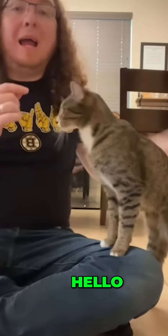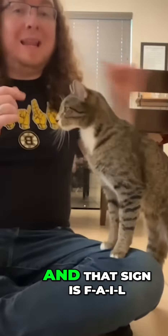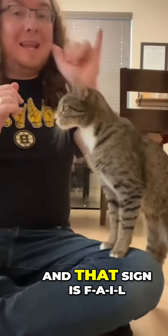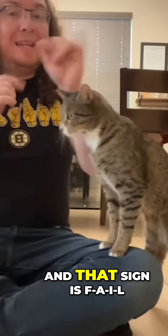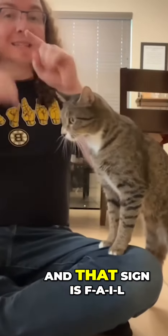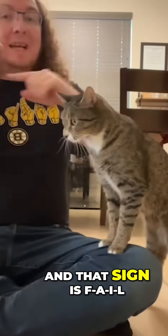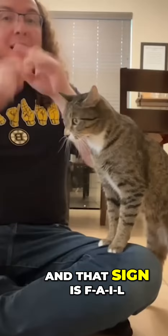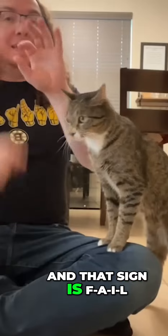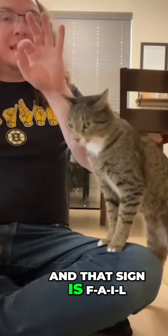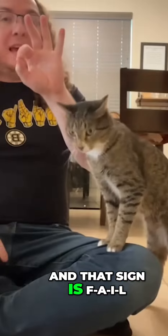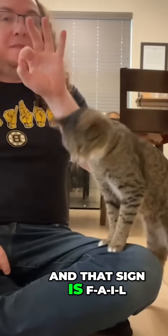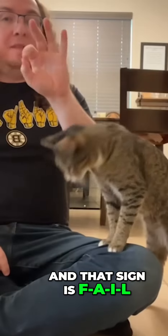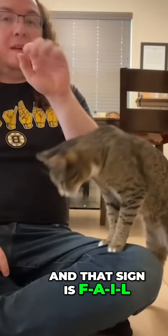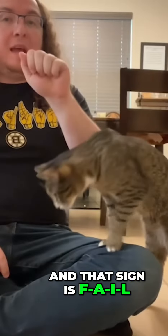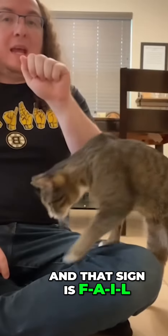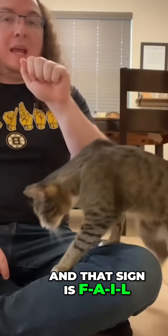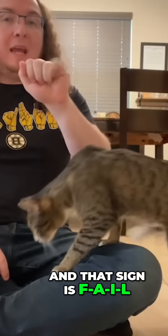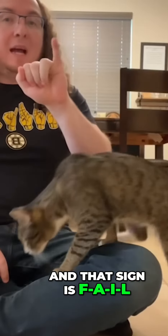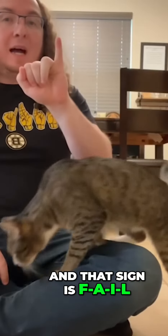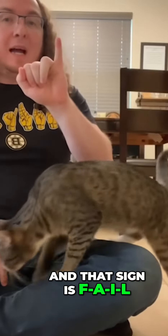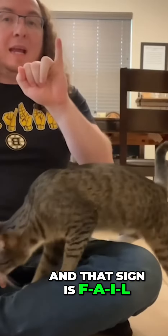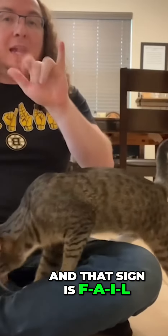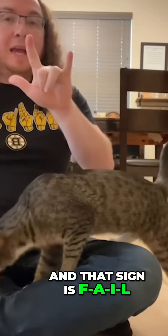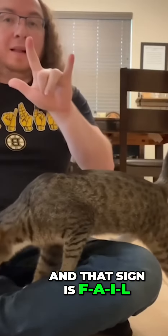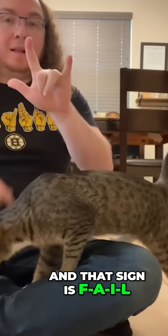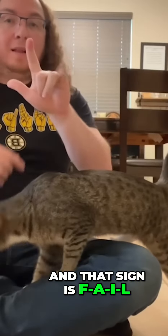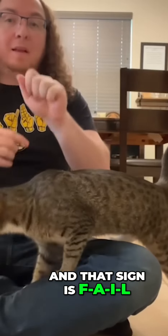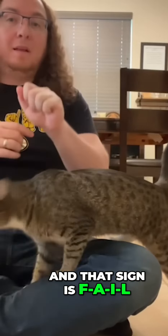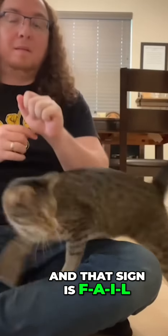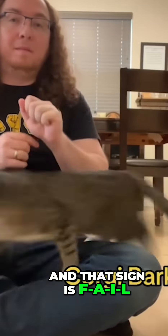that sign is F-A-I-L.